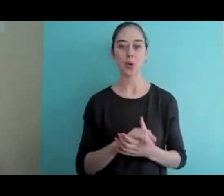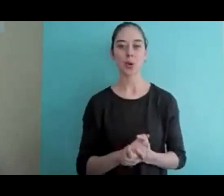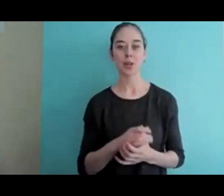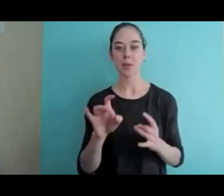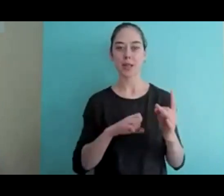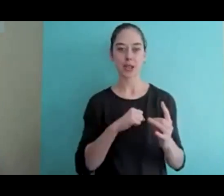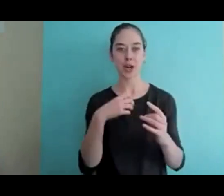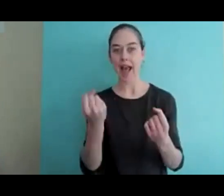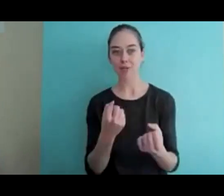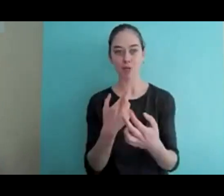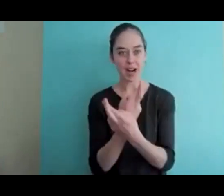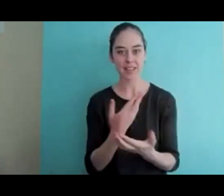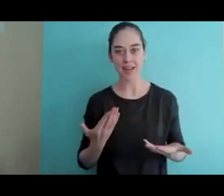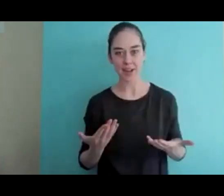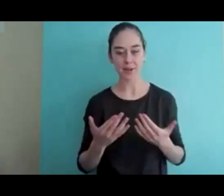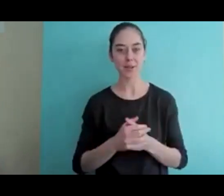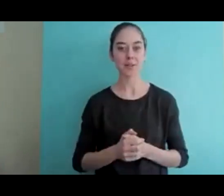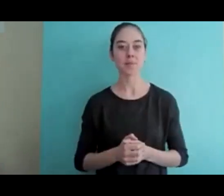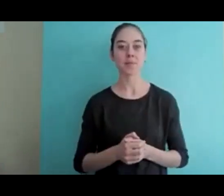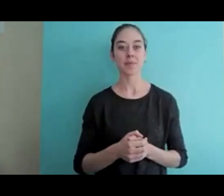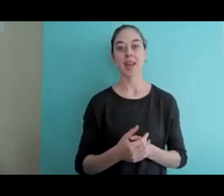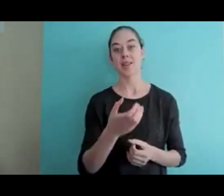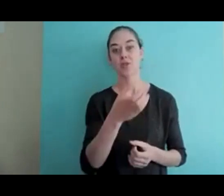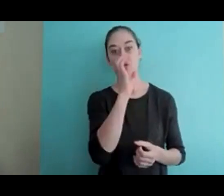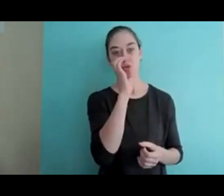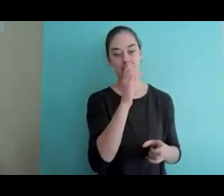Breather, everyone. Get a drink.